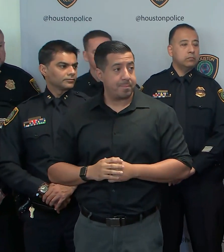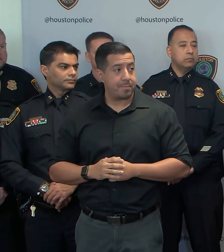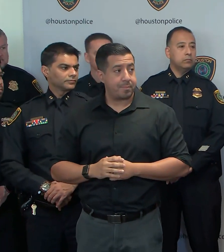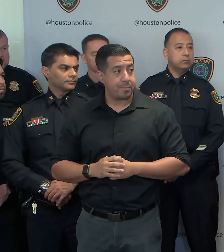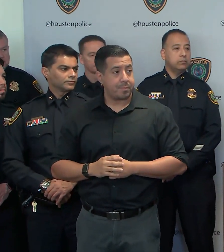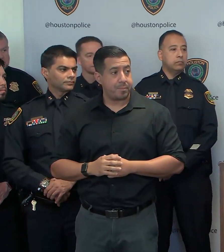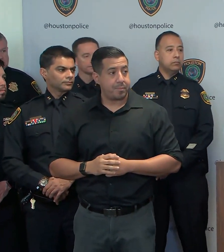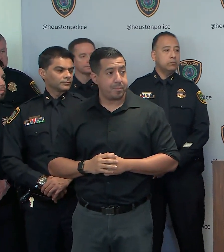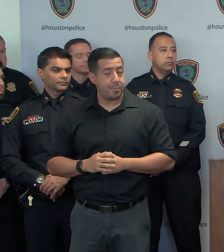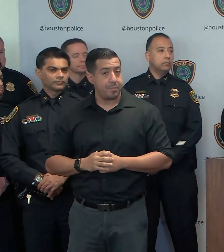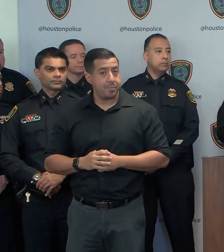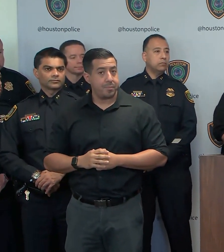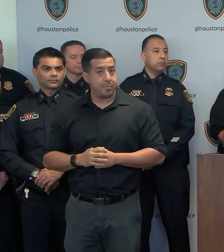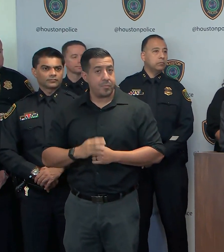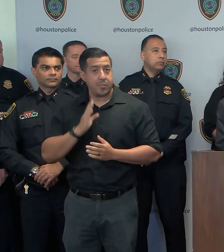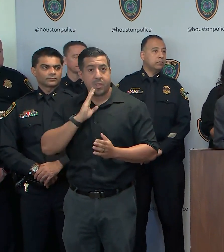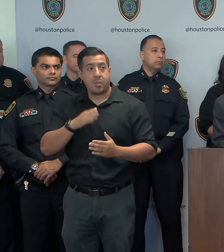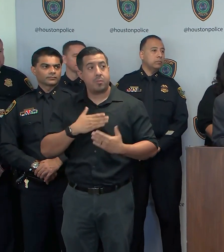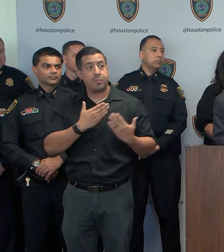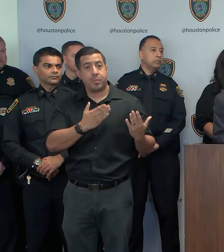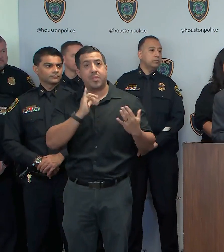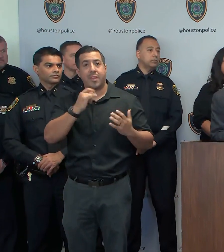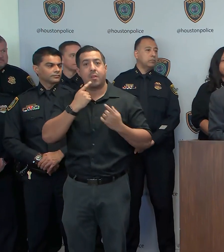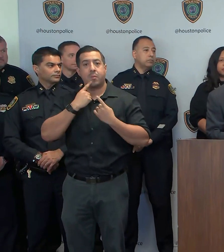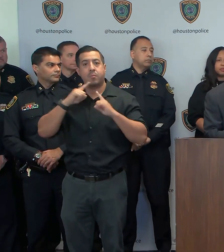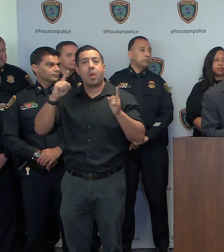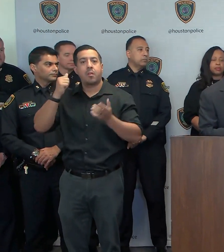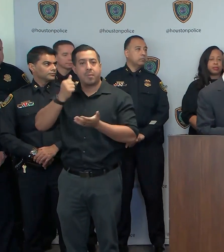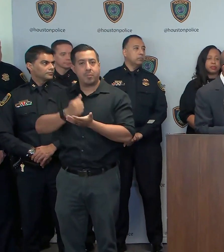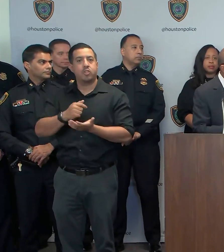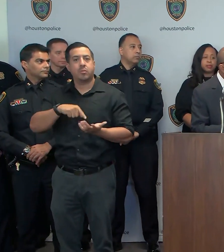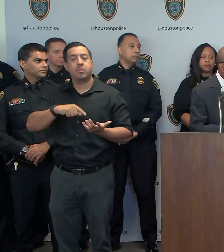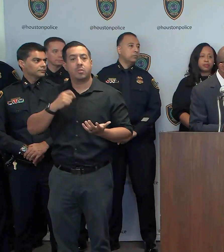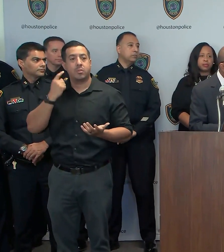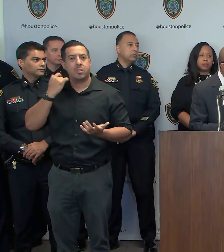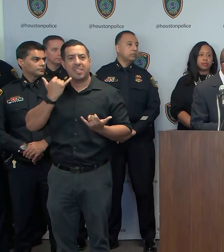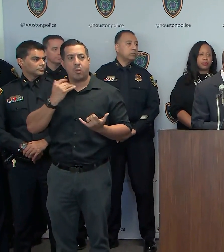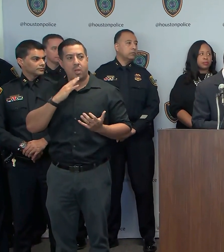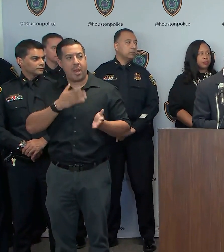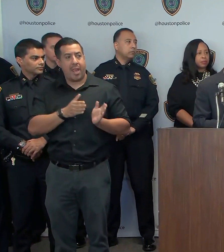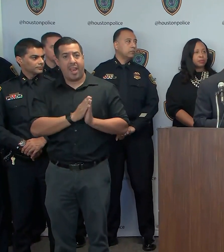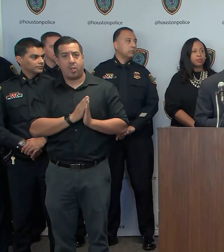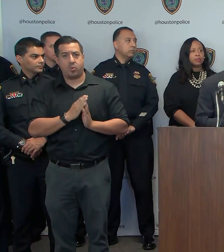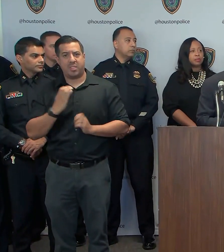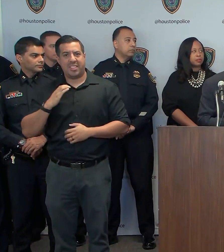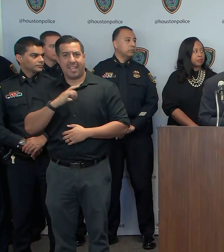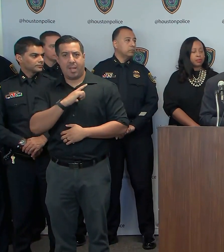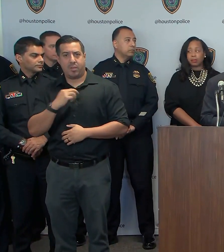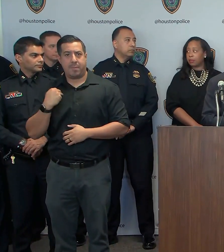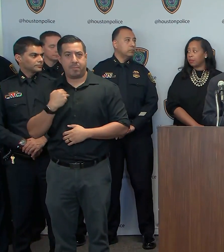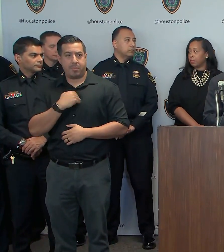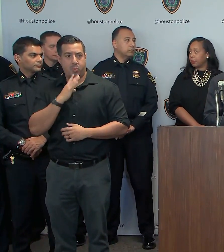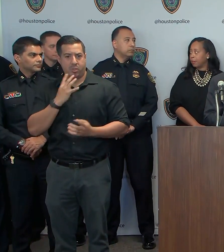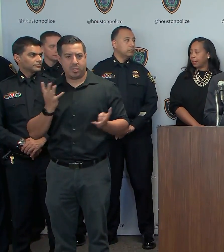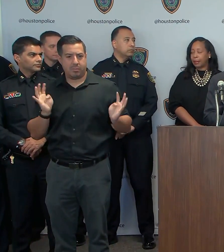to you this proclamation. In fact, I'm going to ask the council members, you come a little bit closer,